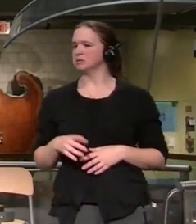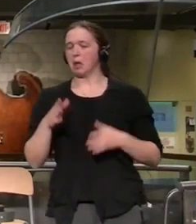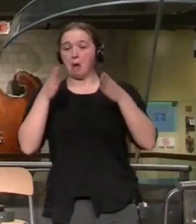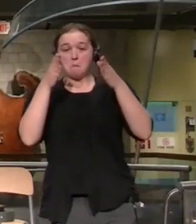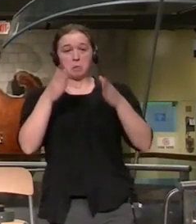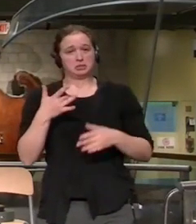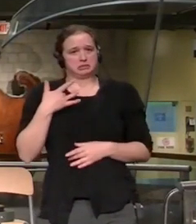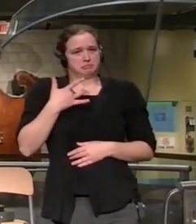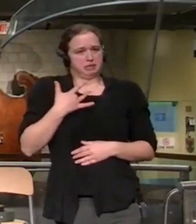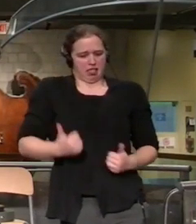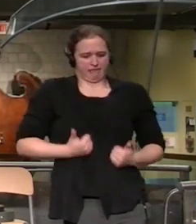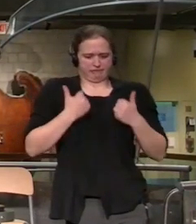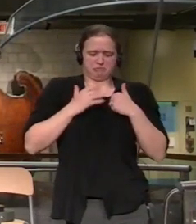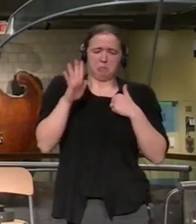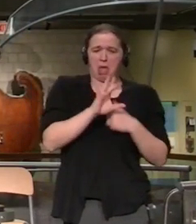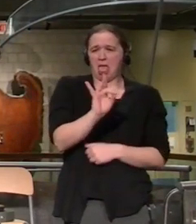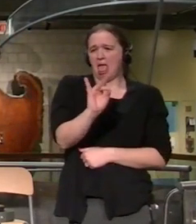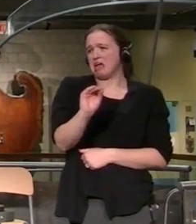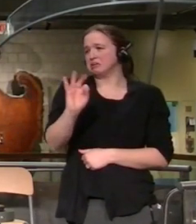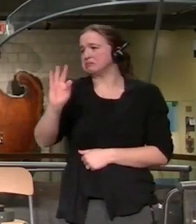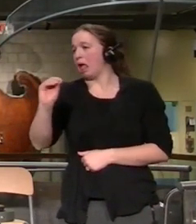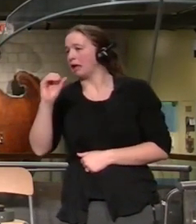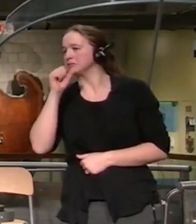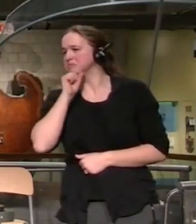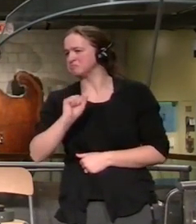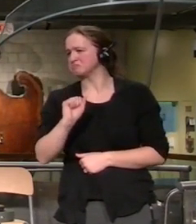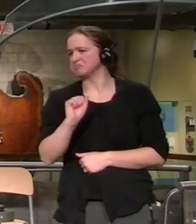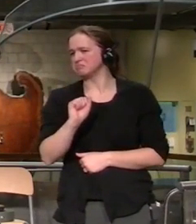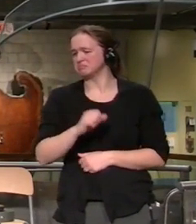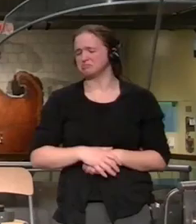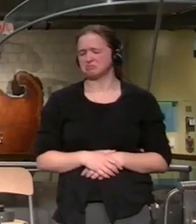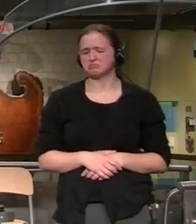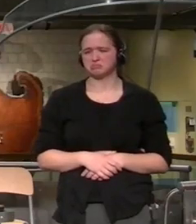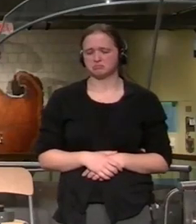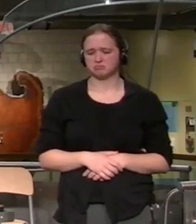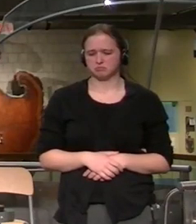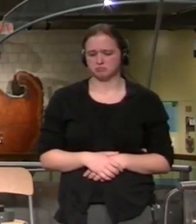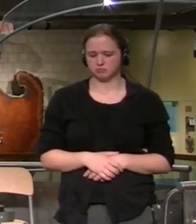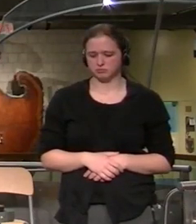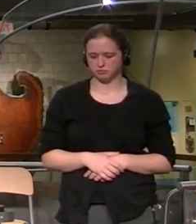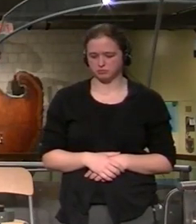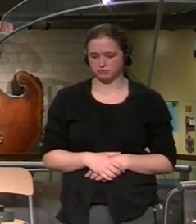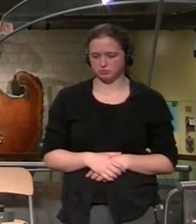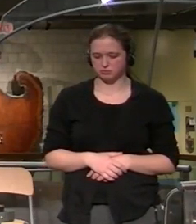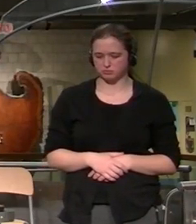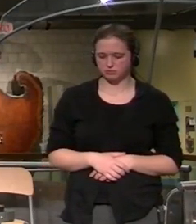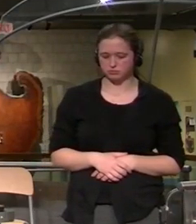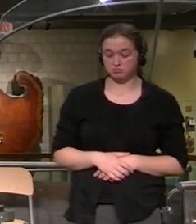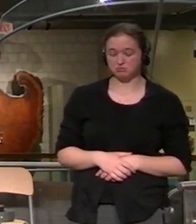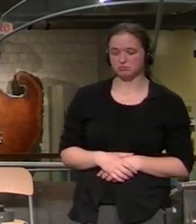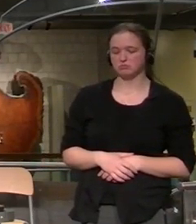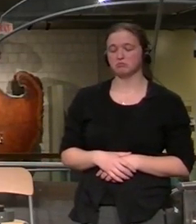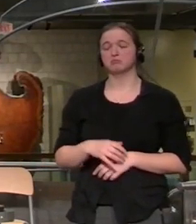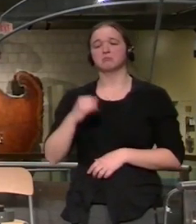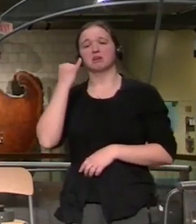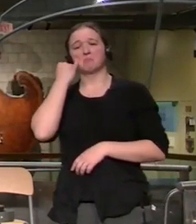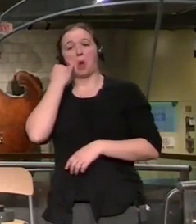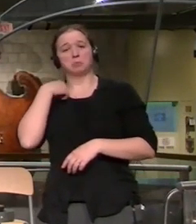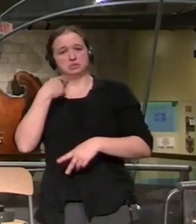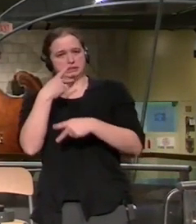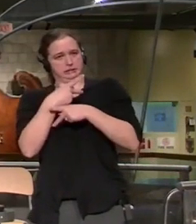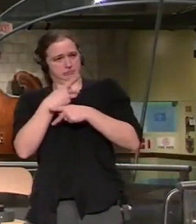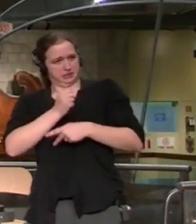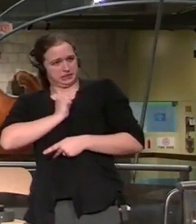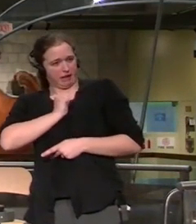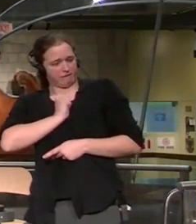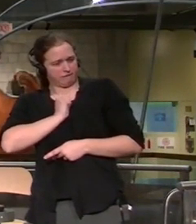old, if we take care of ourselves, what's happening in the first two decades of life could very well turn out to be the most important brain